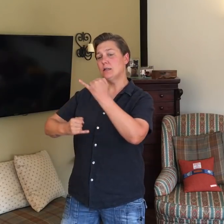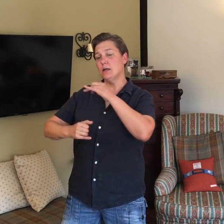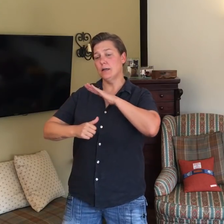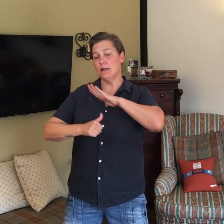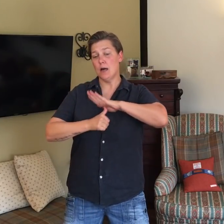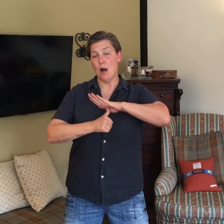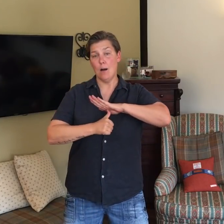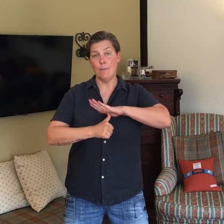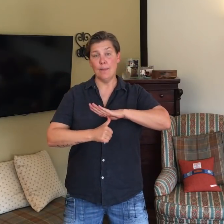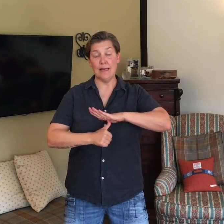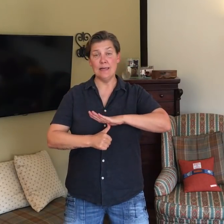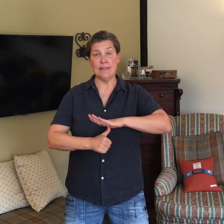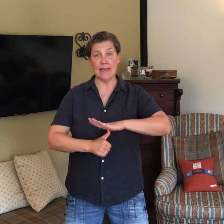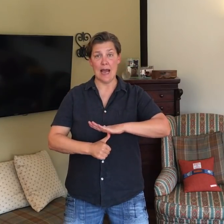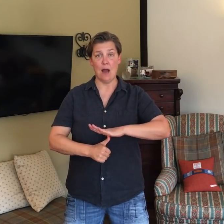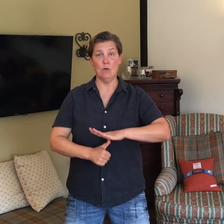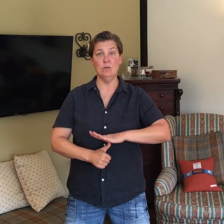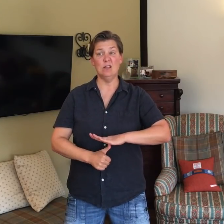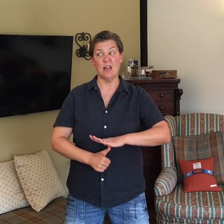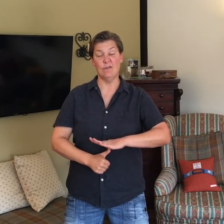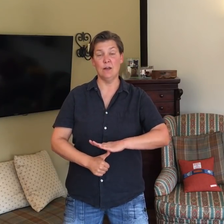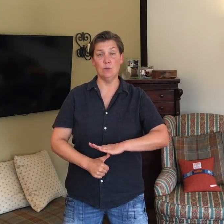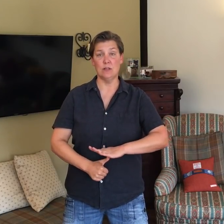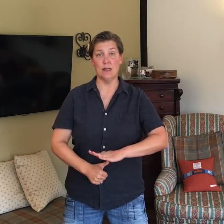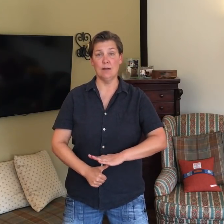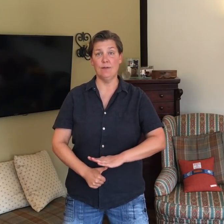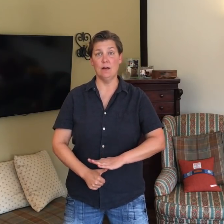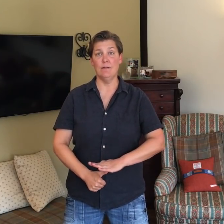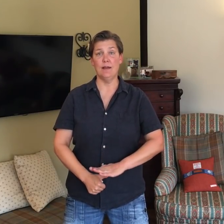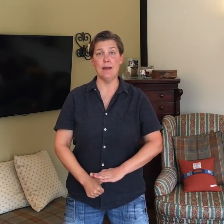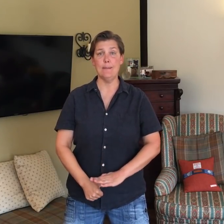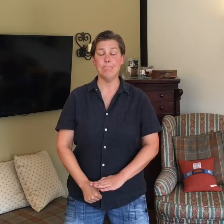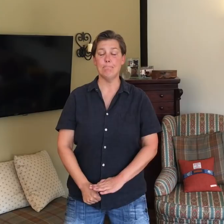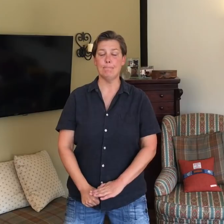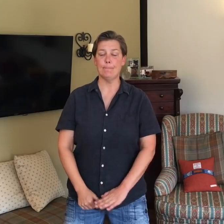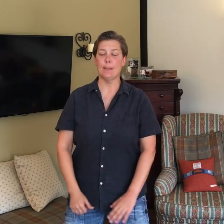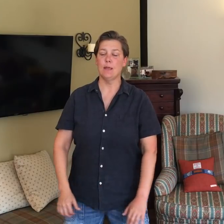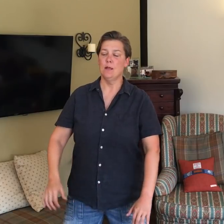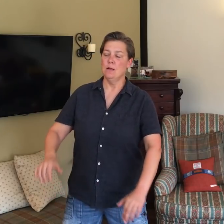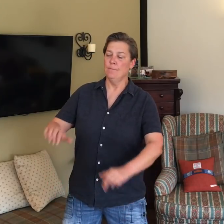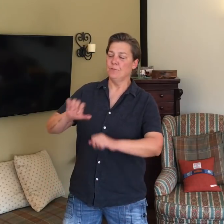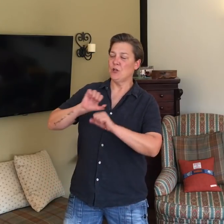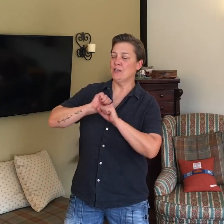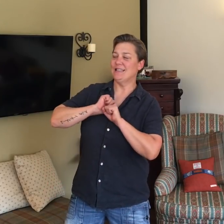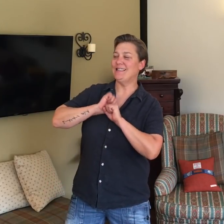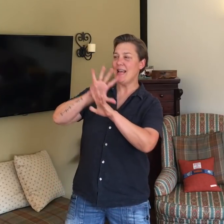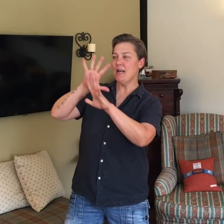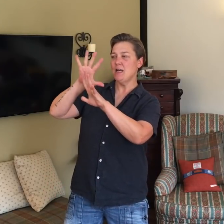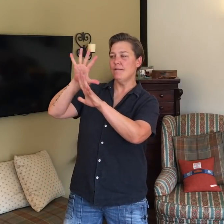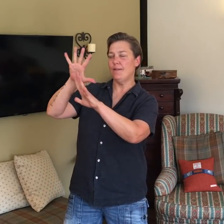gonna cut me down. Send a flood, we're sending a flood over there. Gonna send